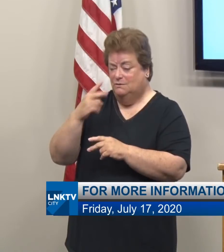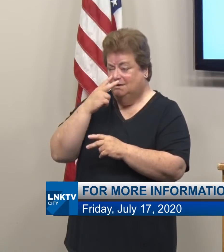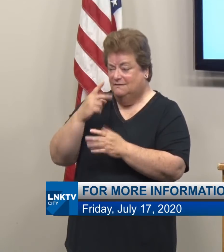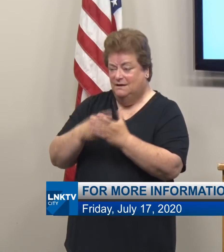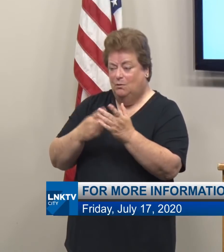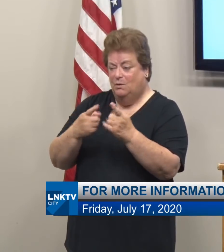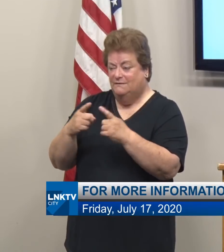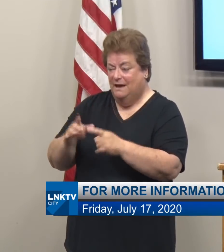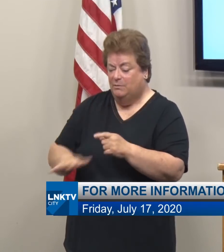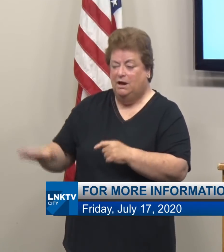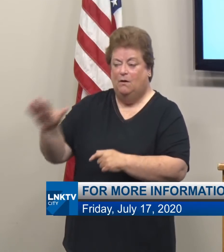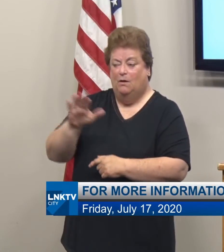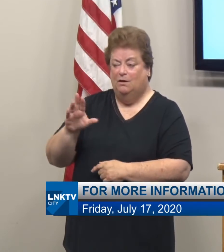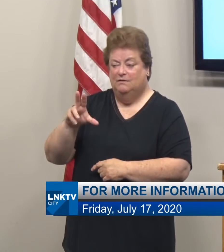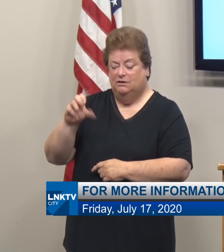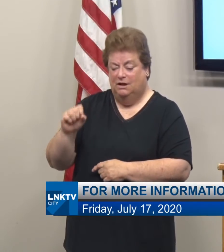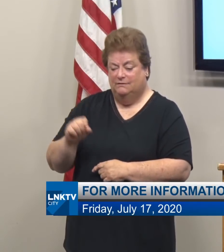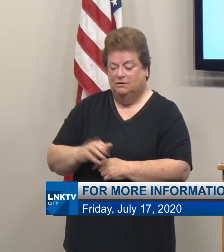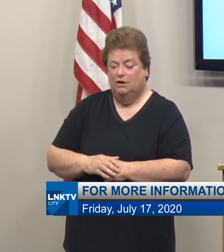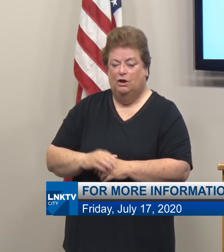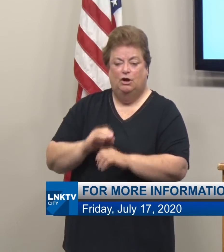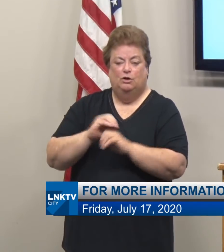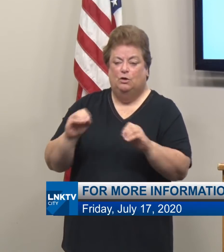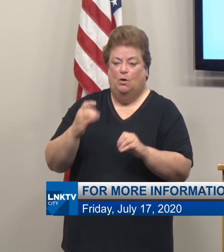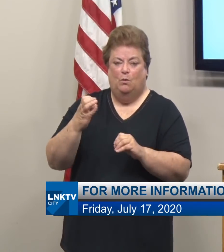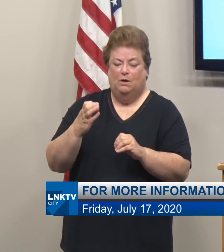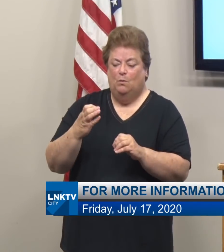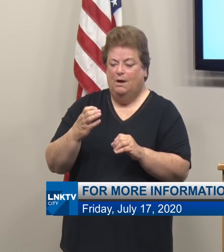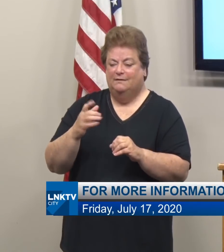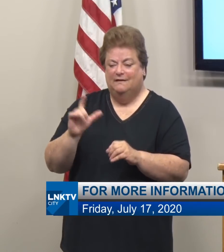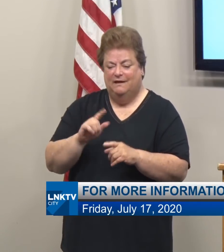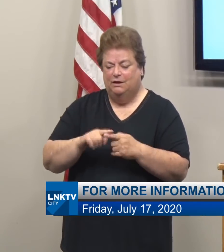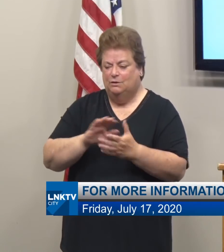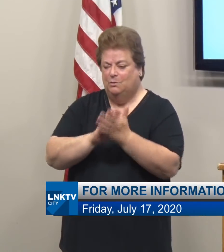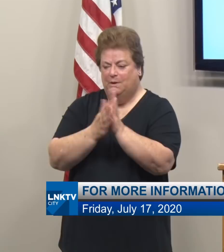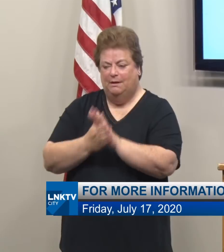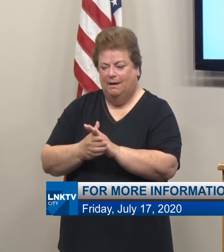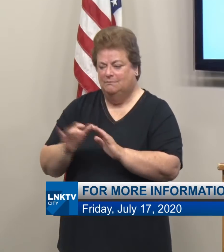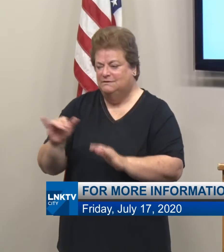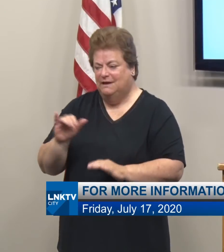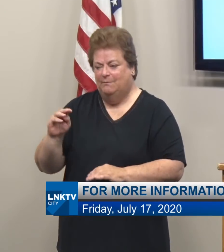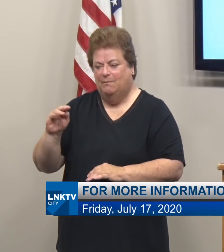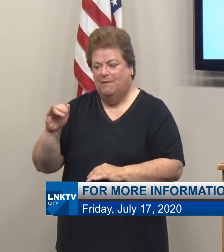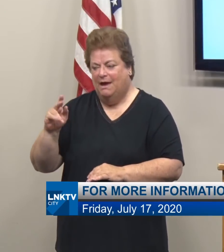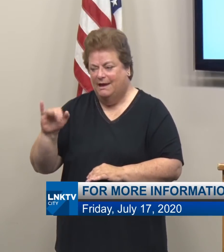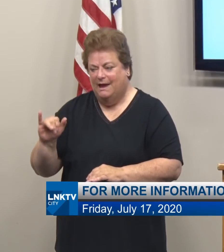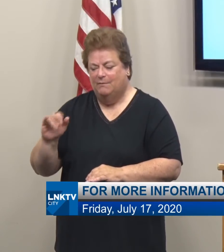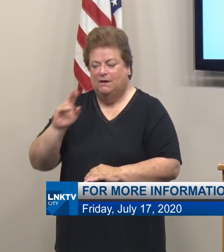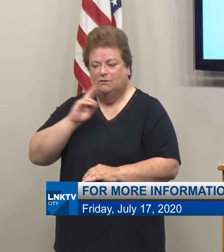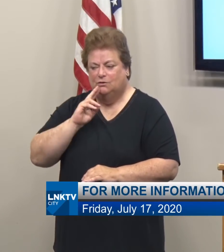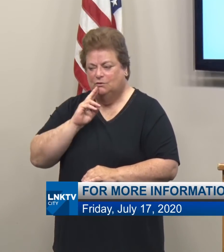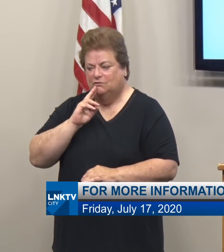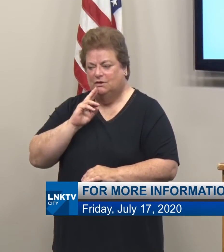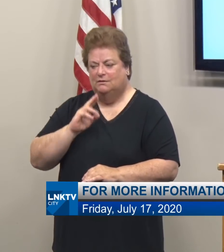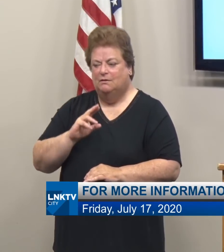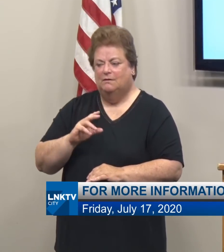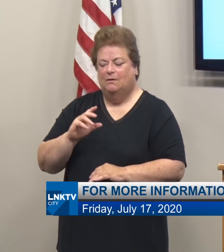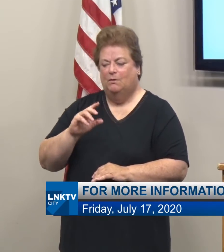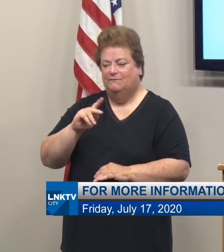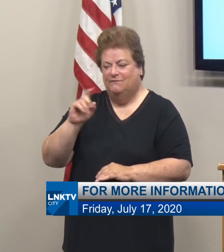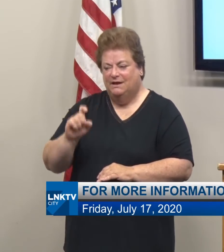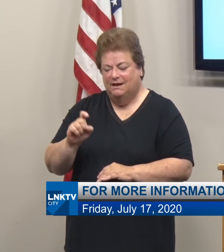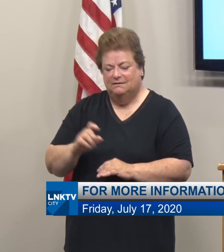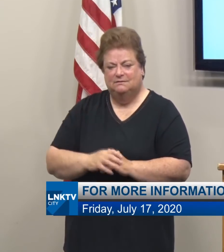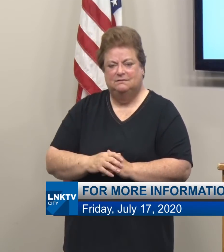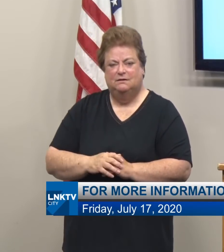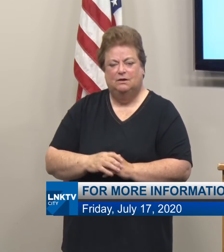country. No one wants Lincoln to become the next Miami, Houston, or Phoenix. We have to respect a virus